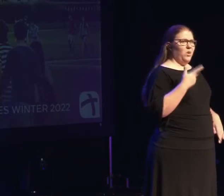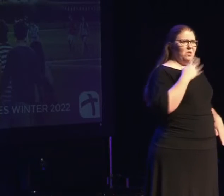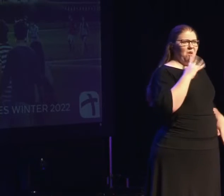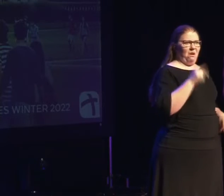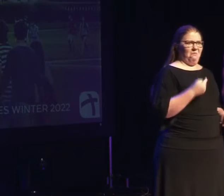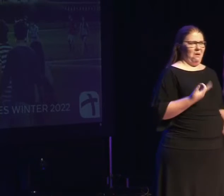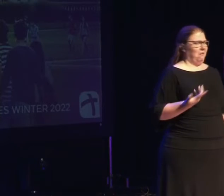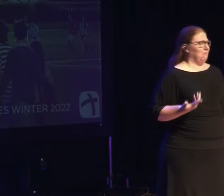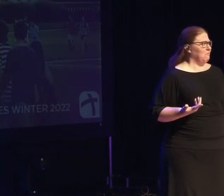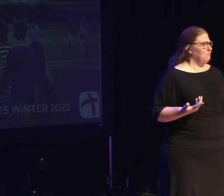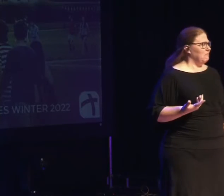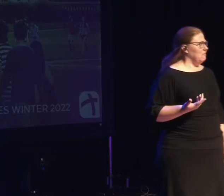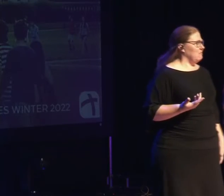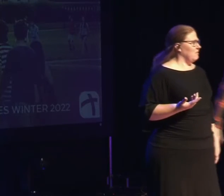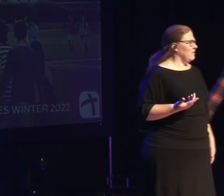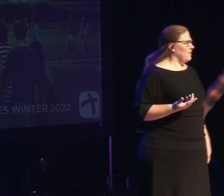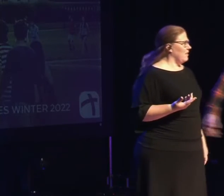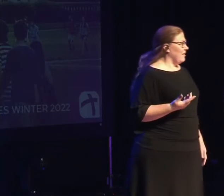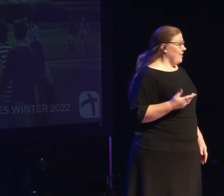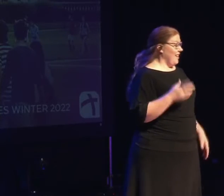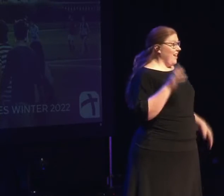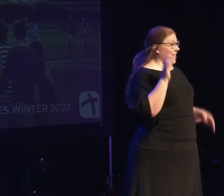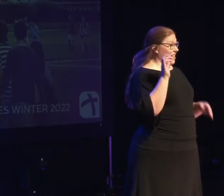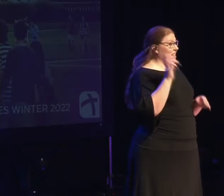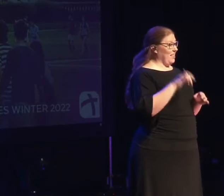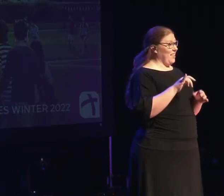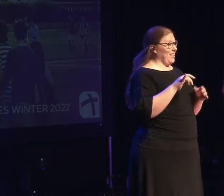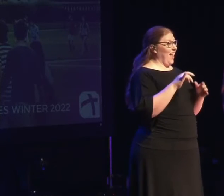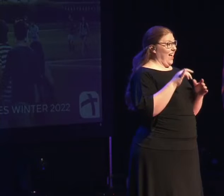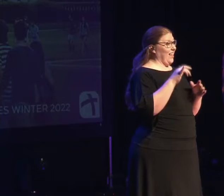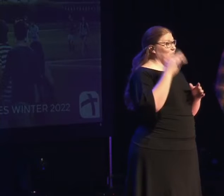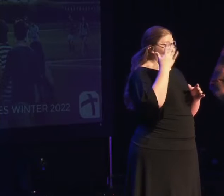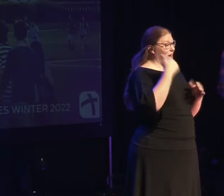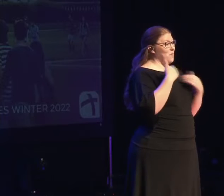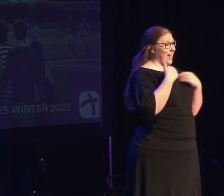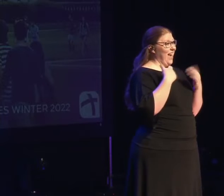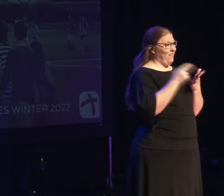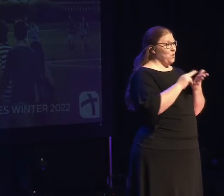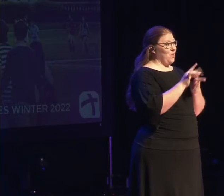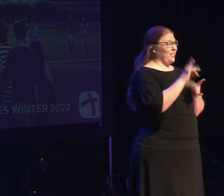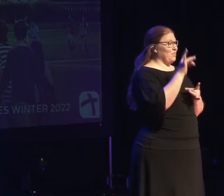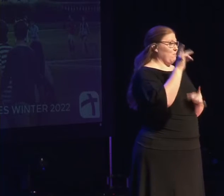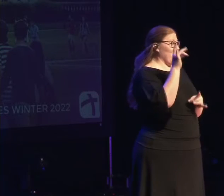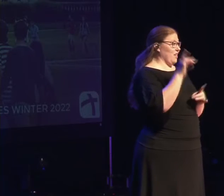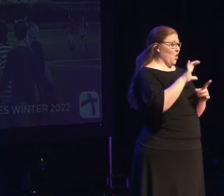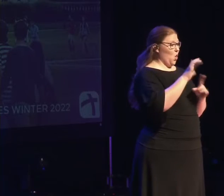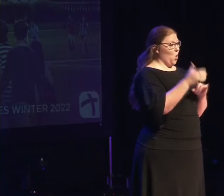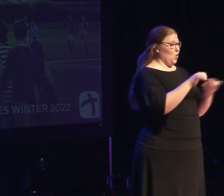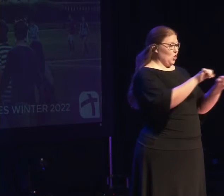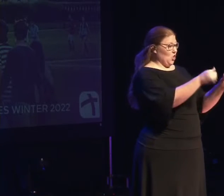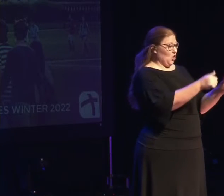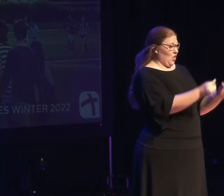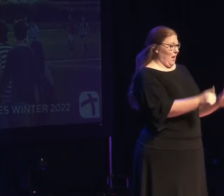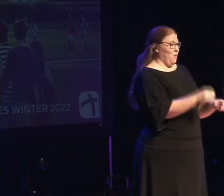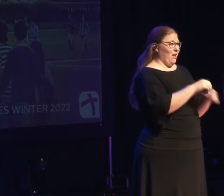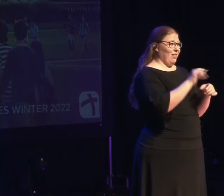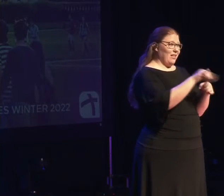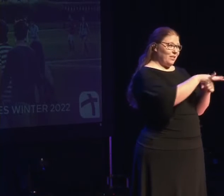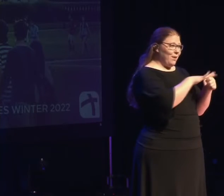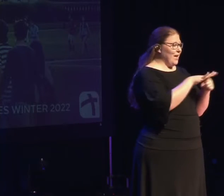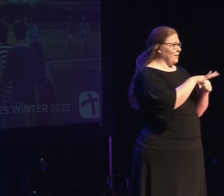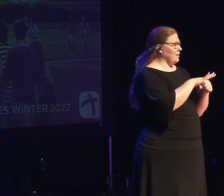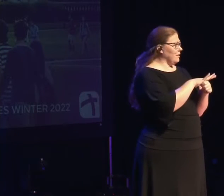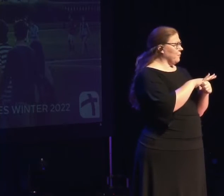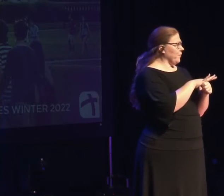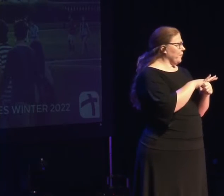Ryan? Man, that's what the Spirit of God is for, to be a culture shaper in those spaces.